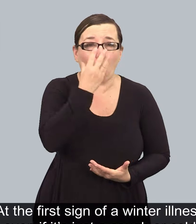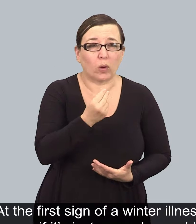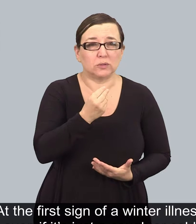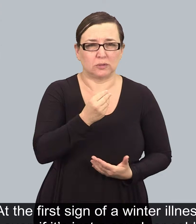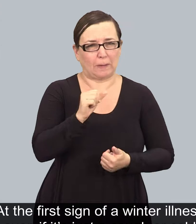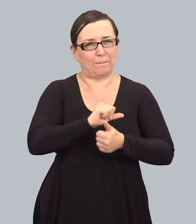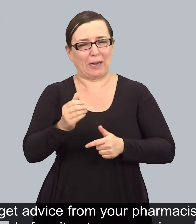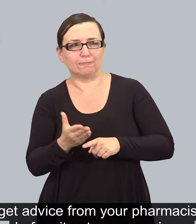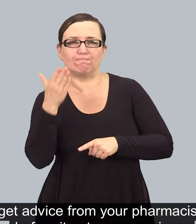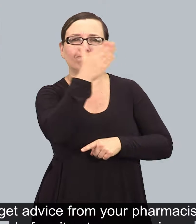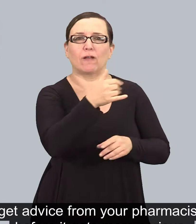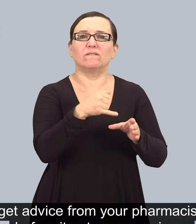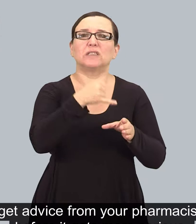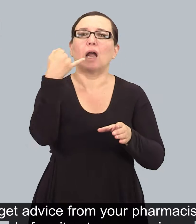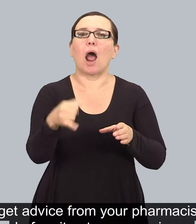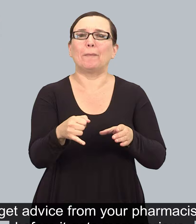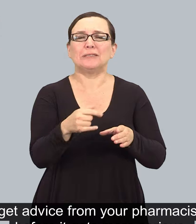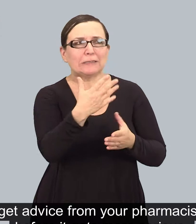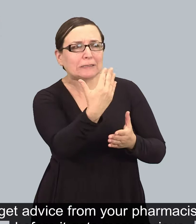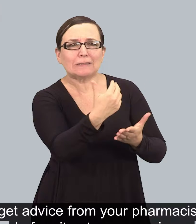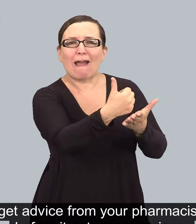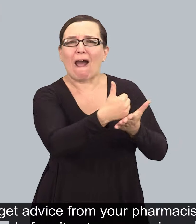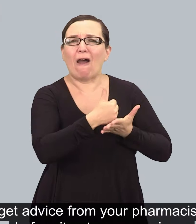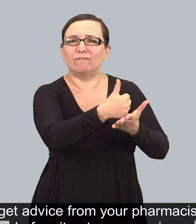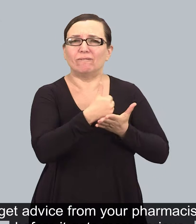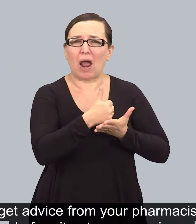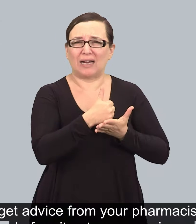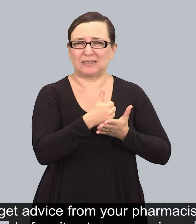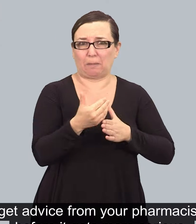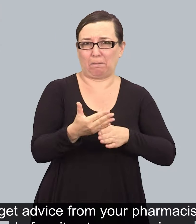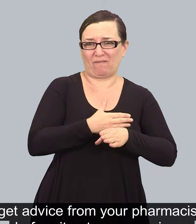get advice from your pharmacist before it gets more serious.